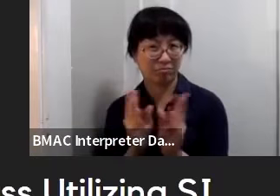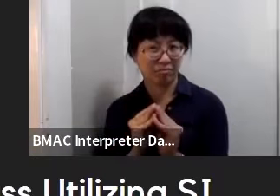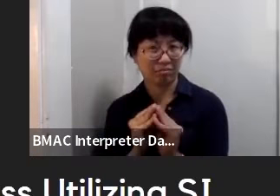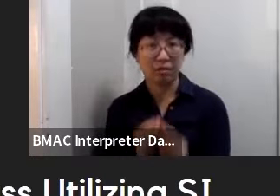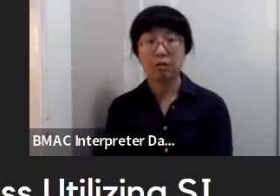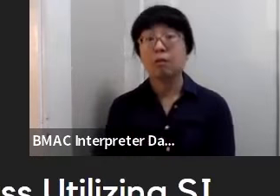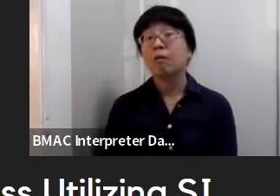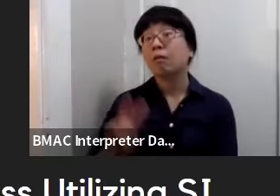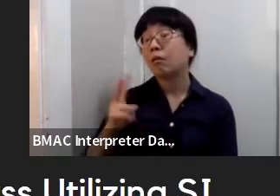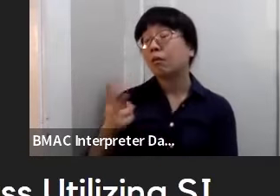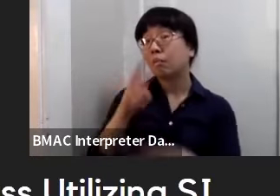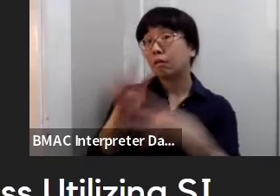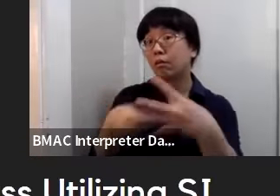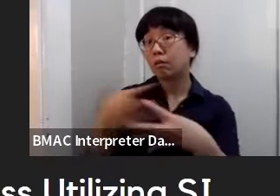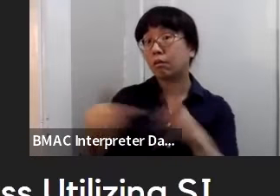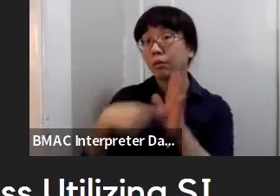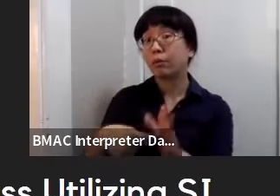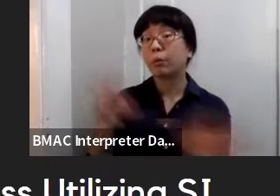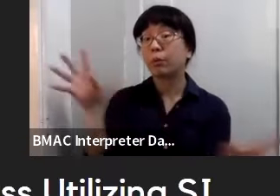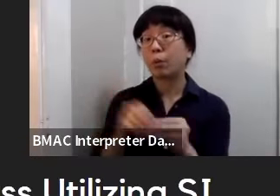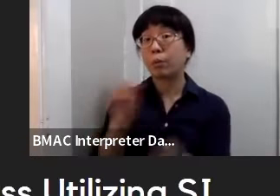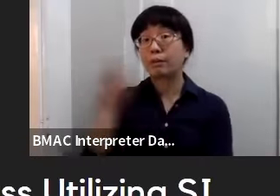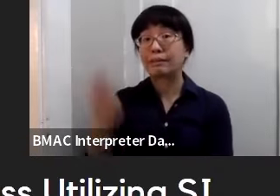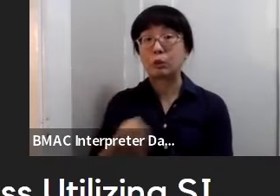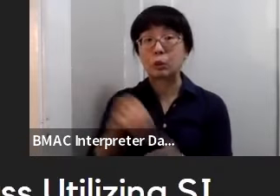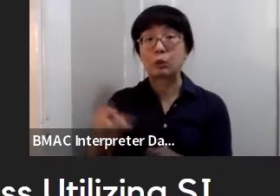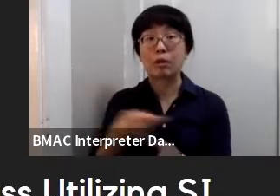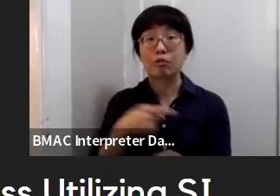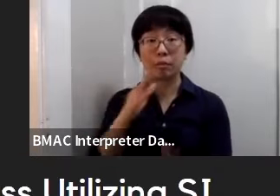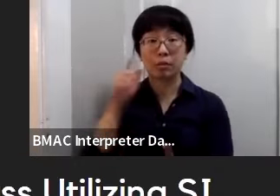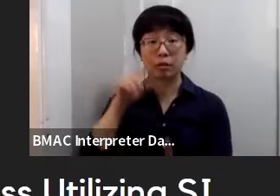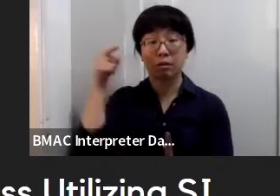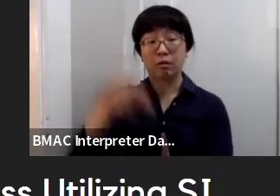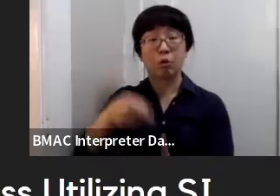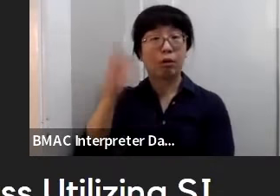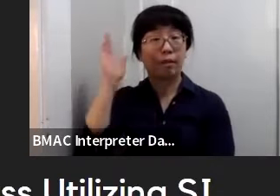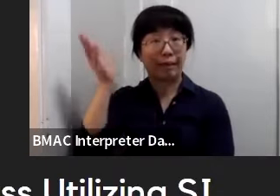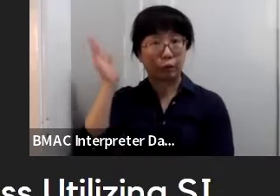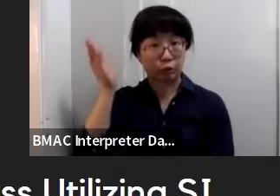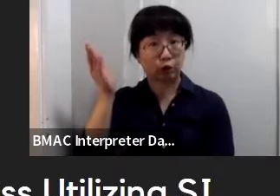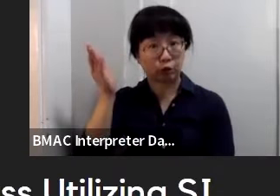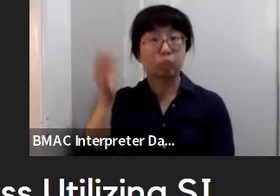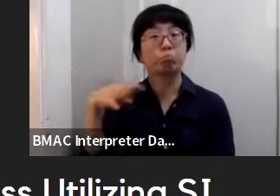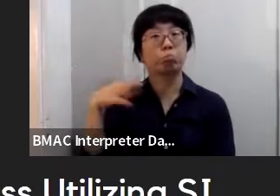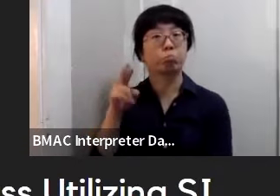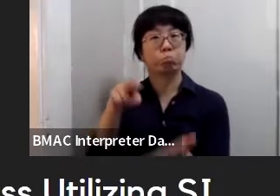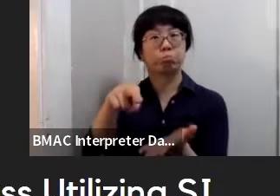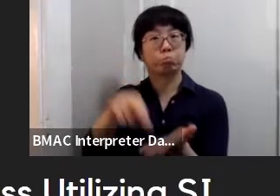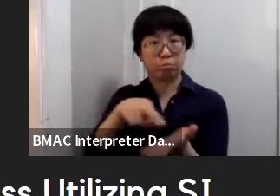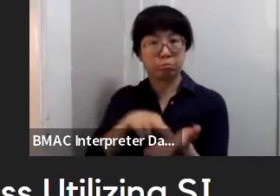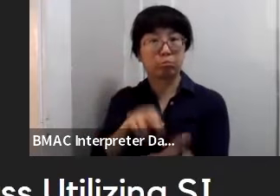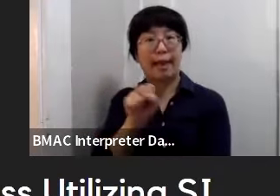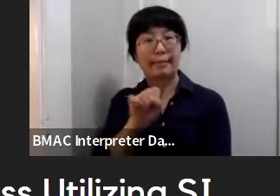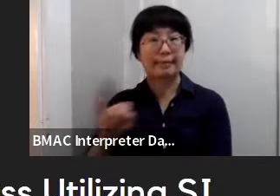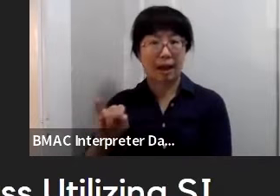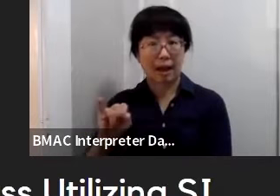The second graph shows the total percentage of students from a target lecture who also enrolled into the SI section. So over